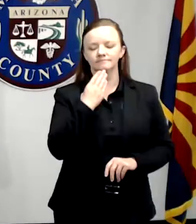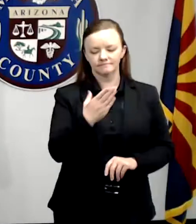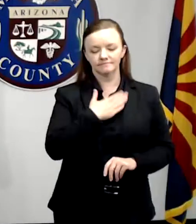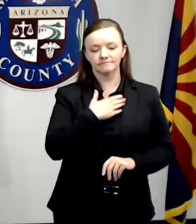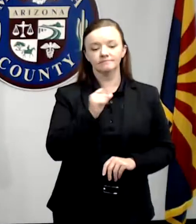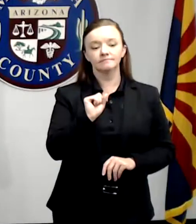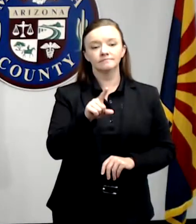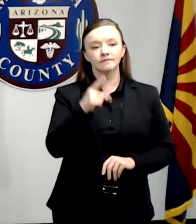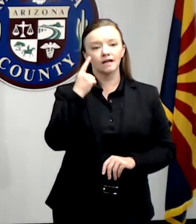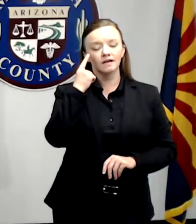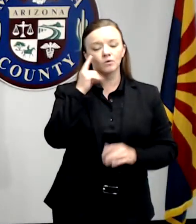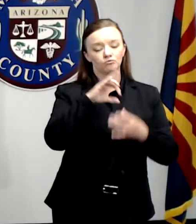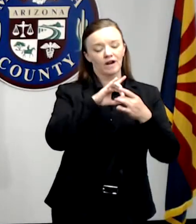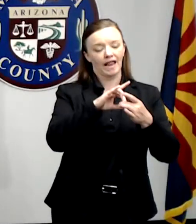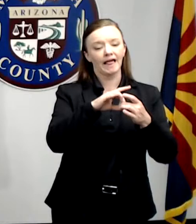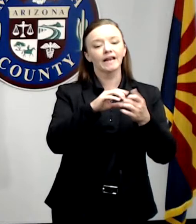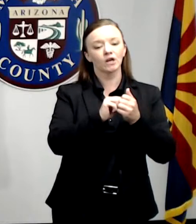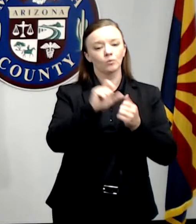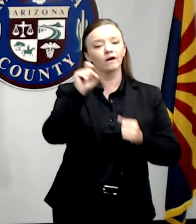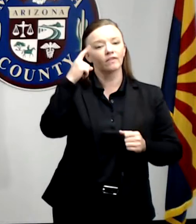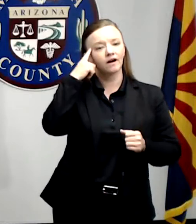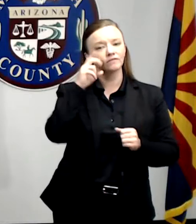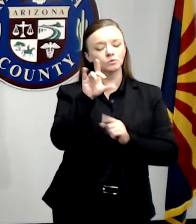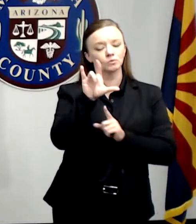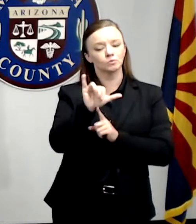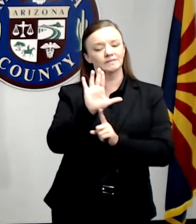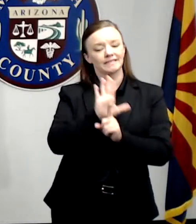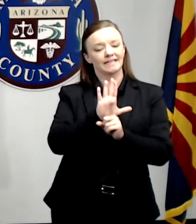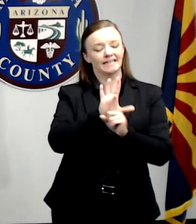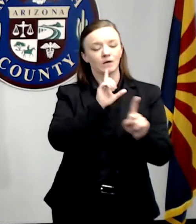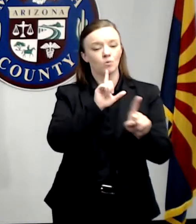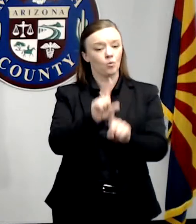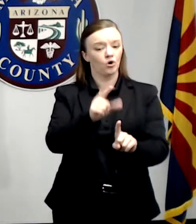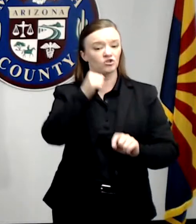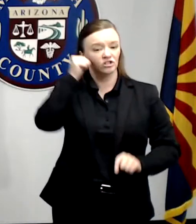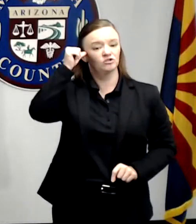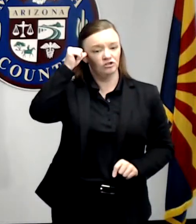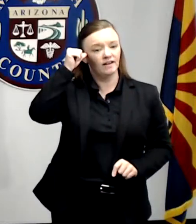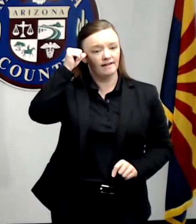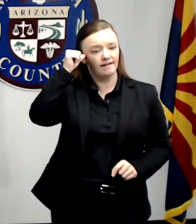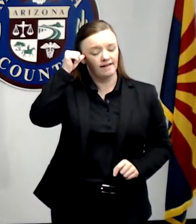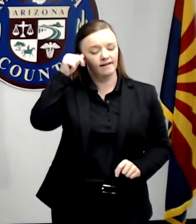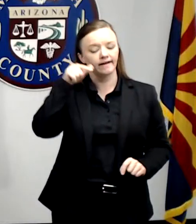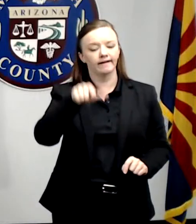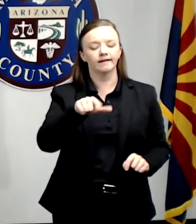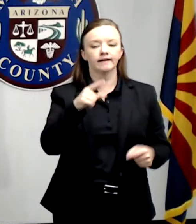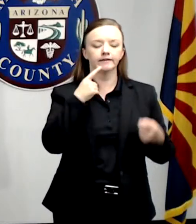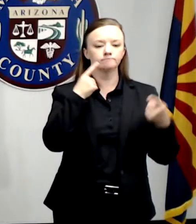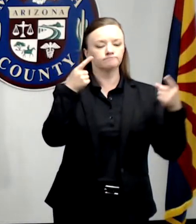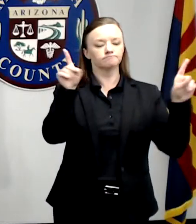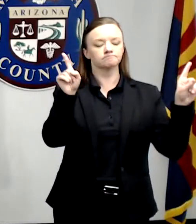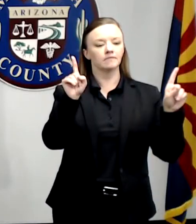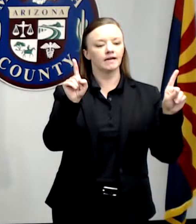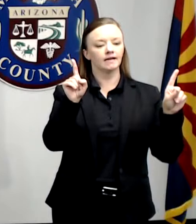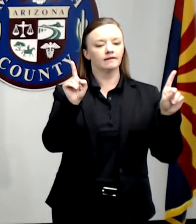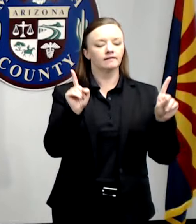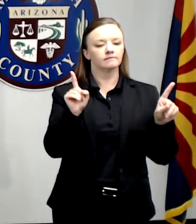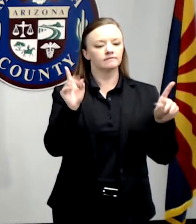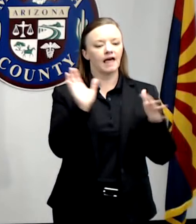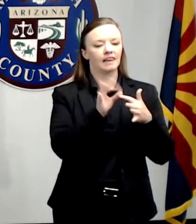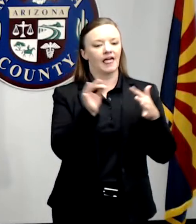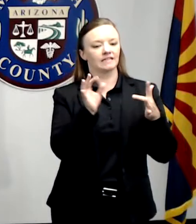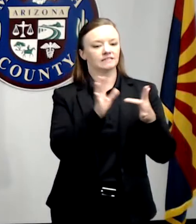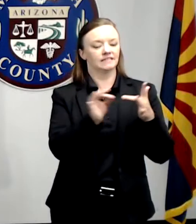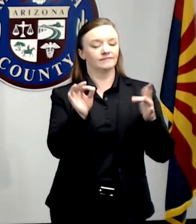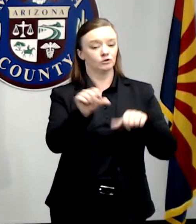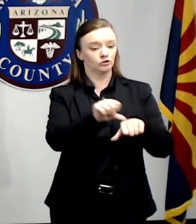live. My question is related with Governor Ducey's order yesterday about elective surgeries allowed from